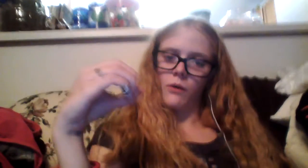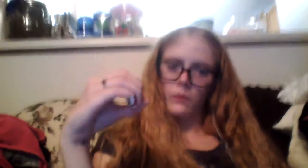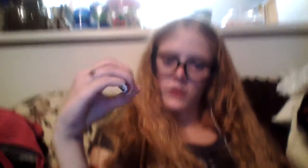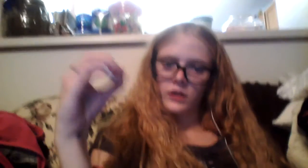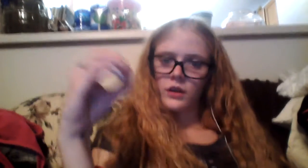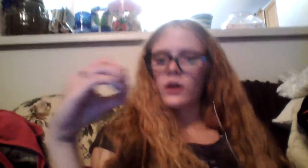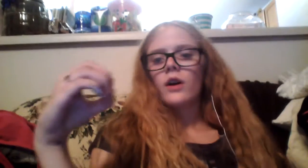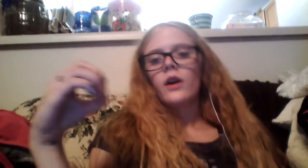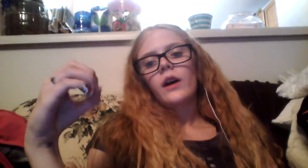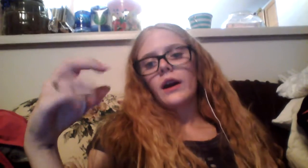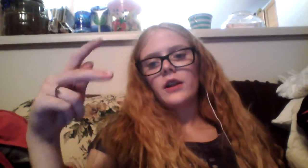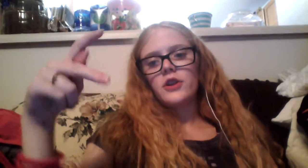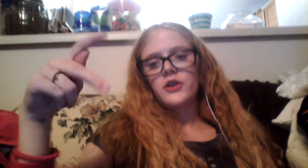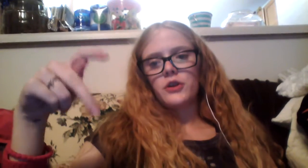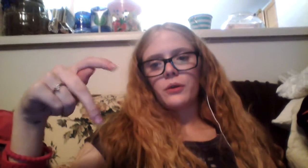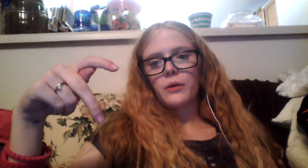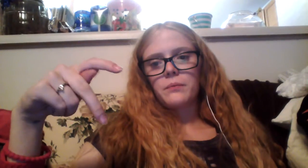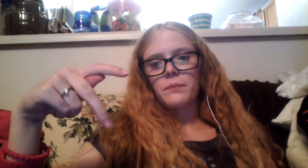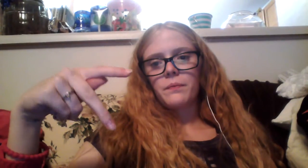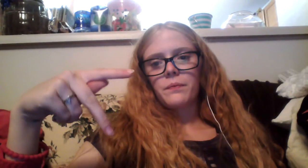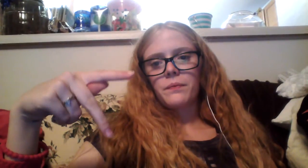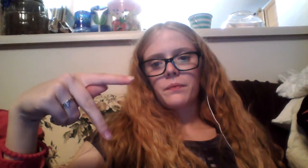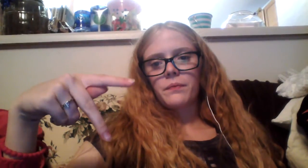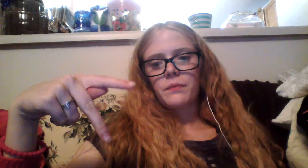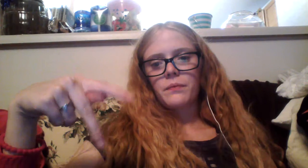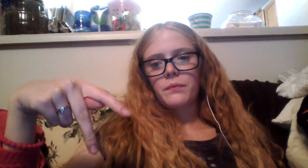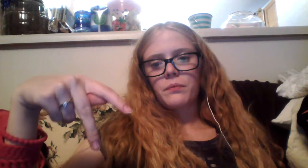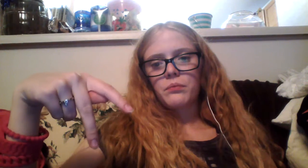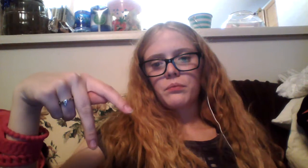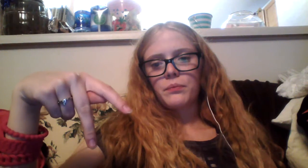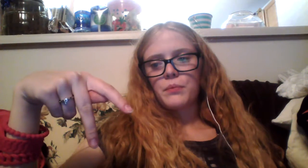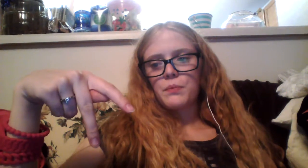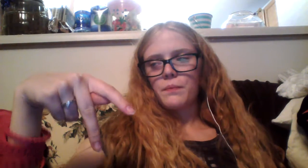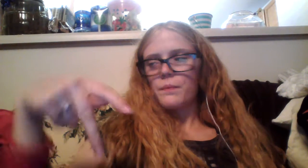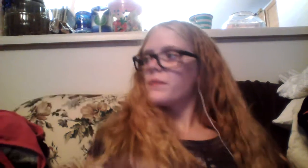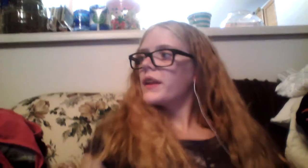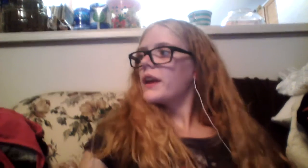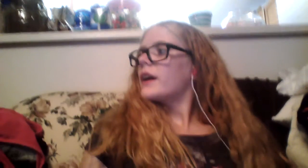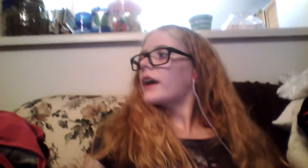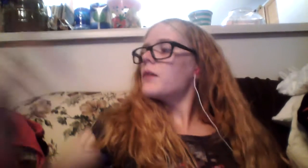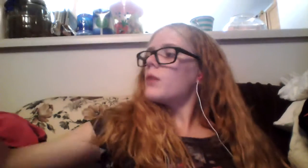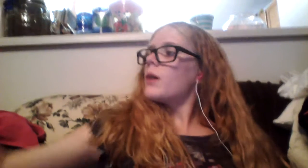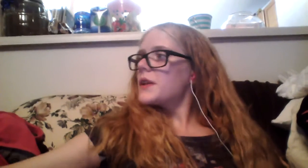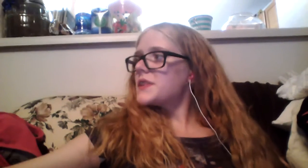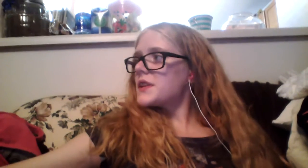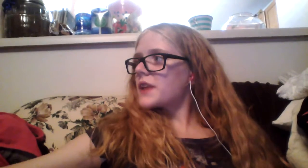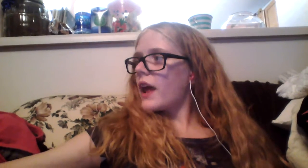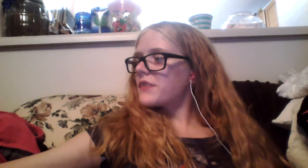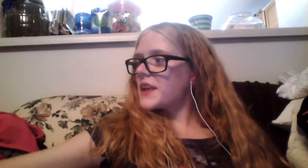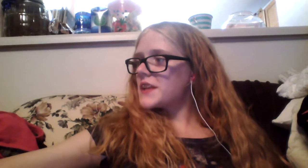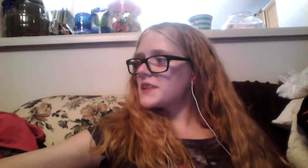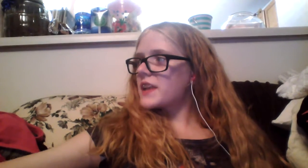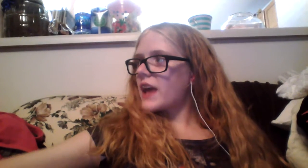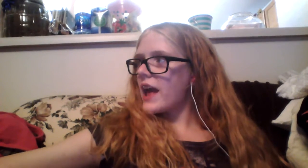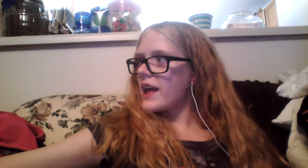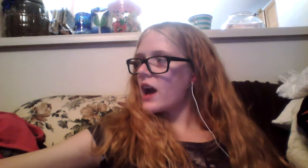And then you do Okay, Mom, if this is K, how do